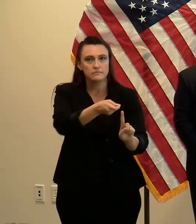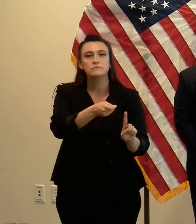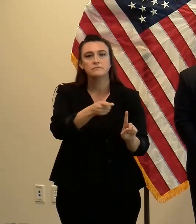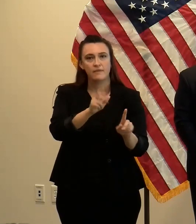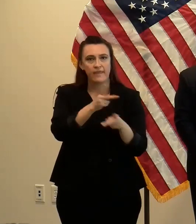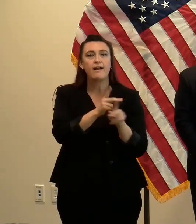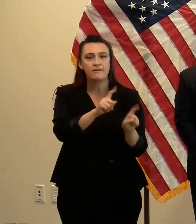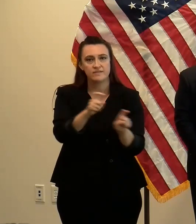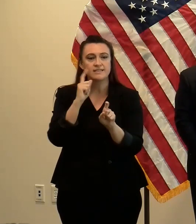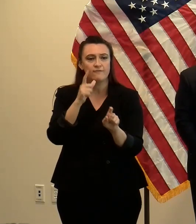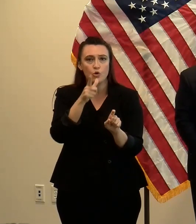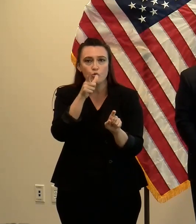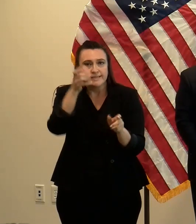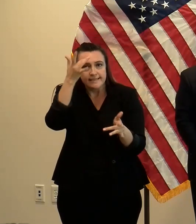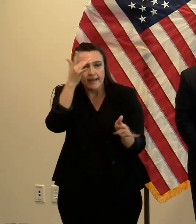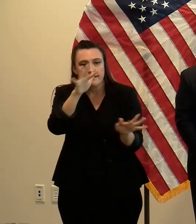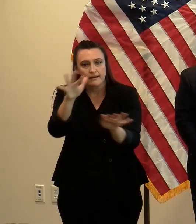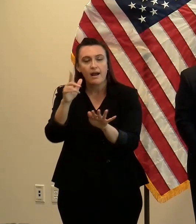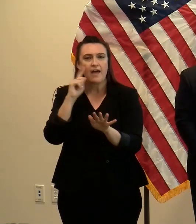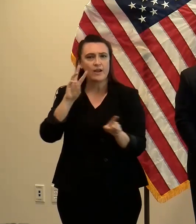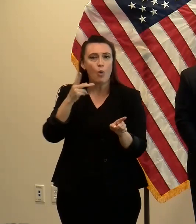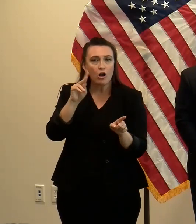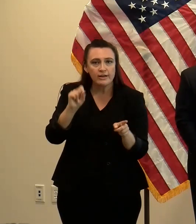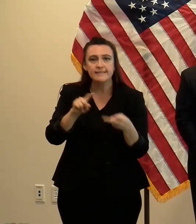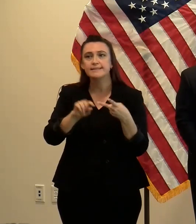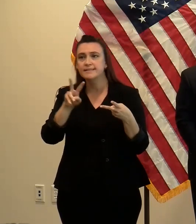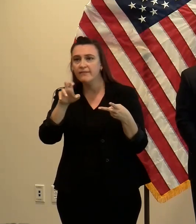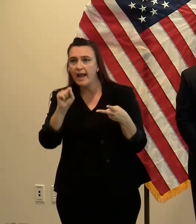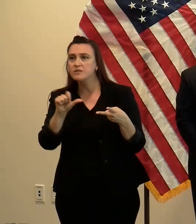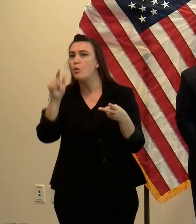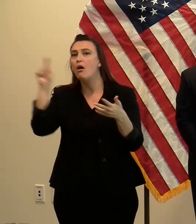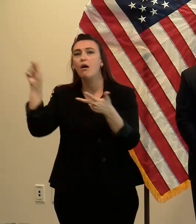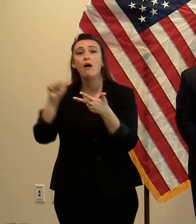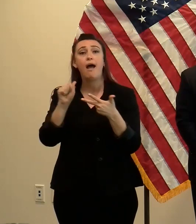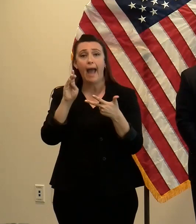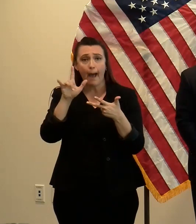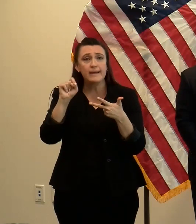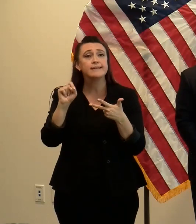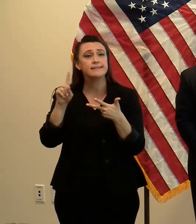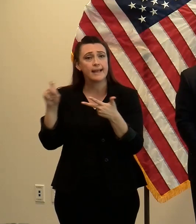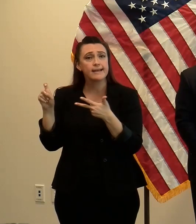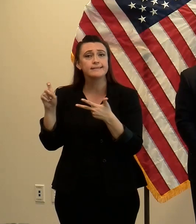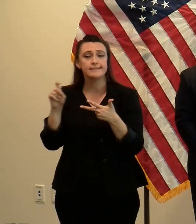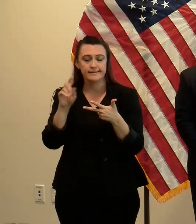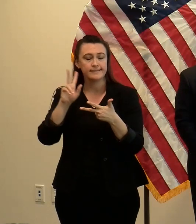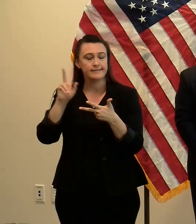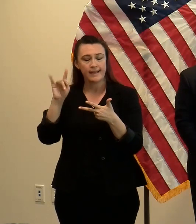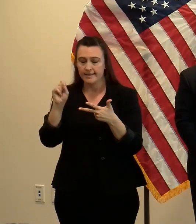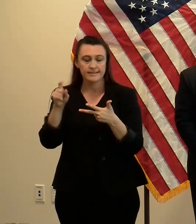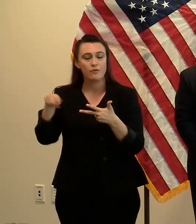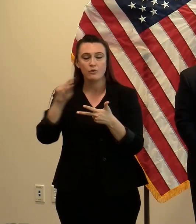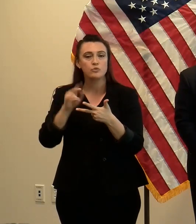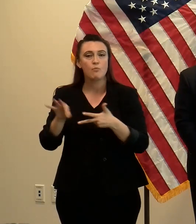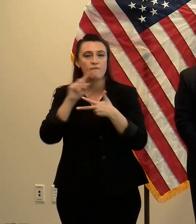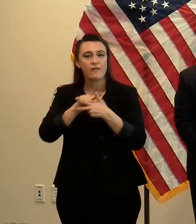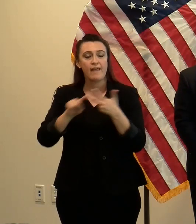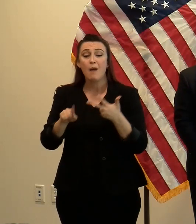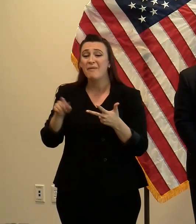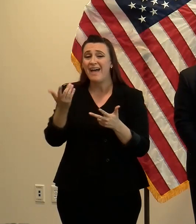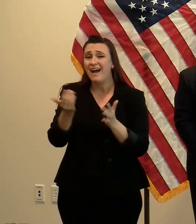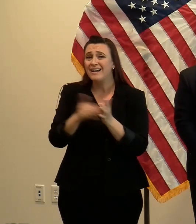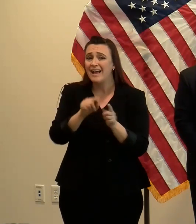And I think the Walgreens and CVS and others, the Abbott testing kits, are going to be really important. But that, again, just tells you